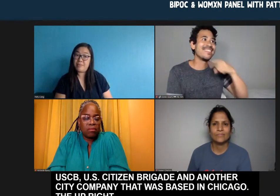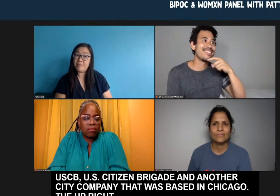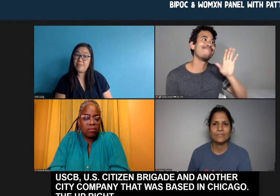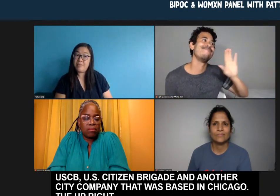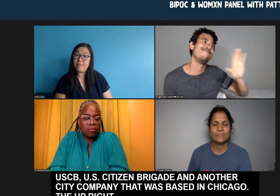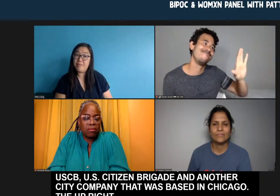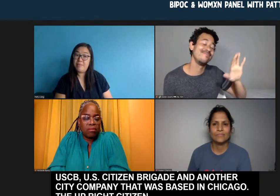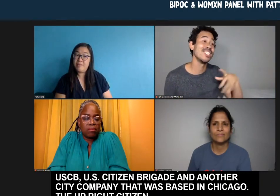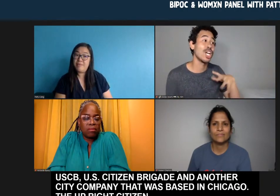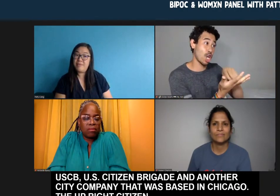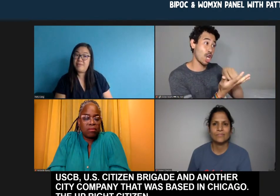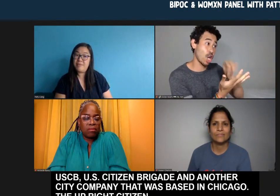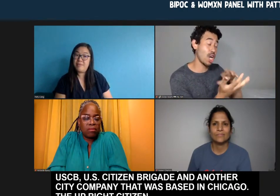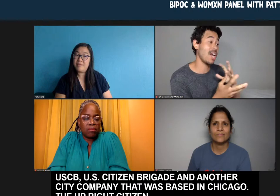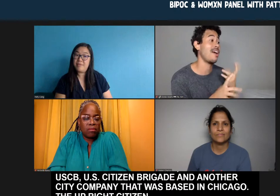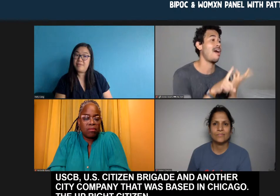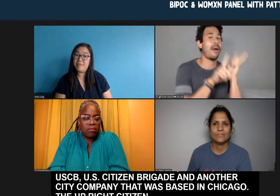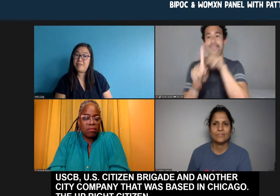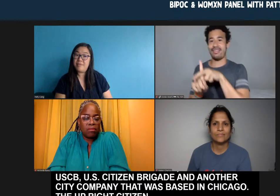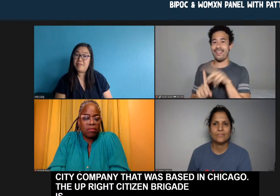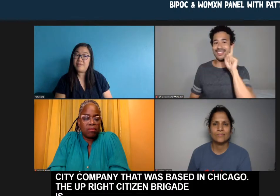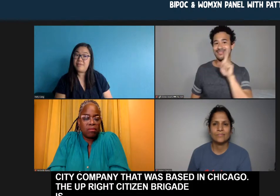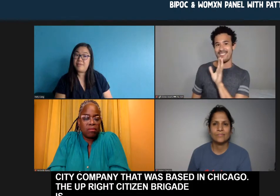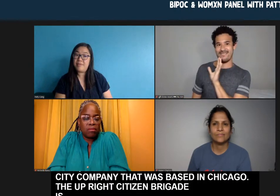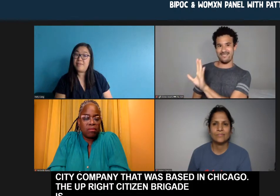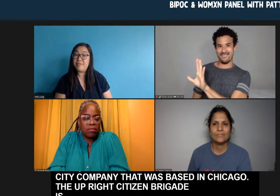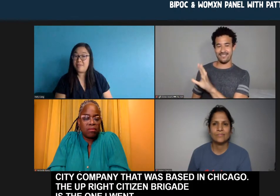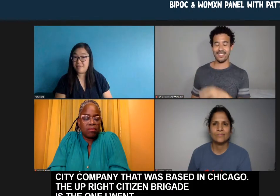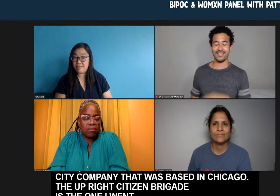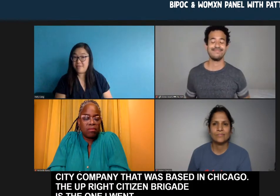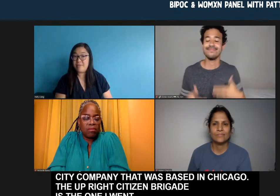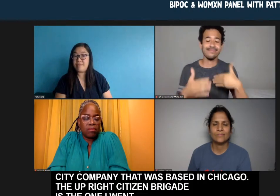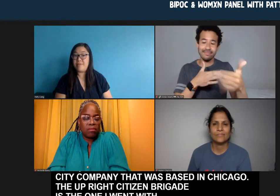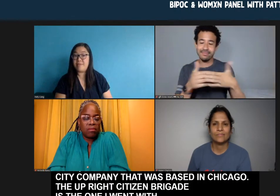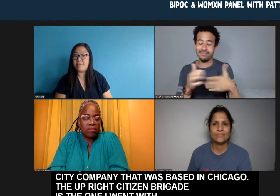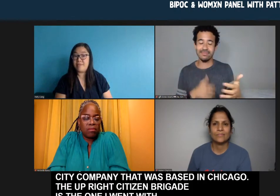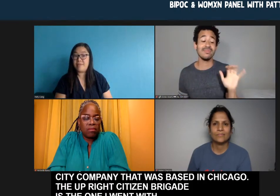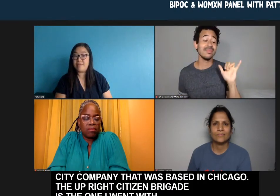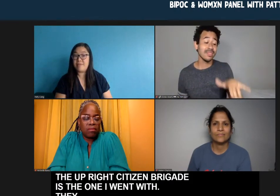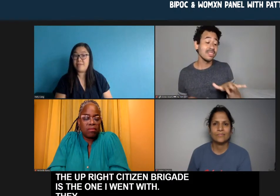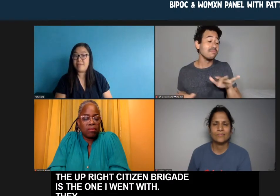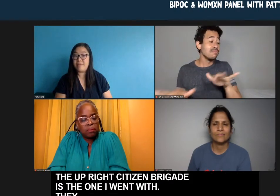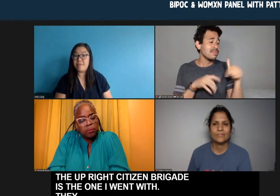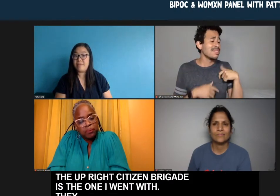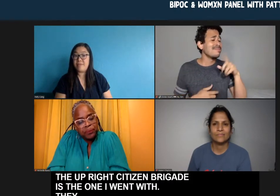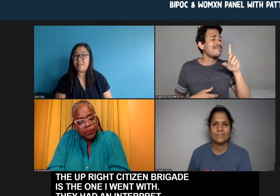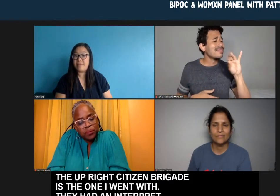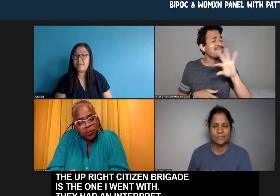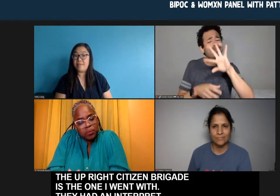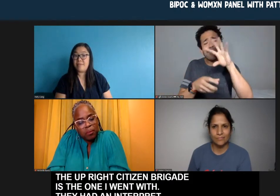had an interpreter, and I learned a lot from them, and then trying to apply that to my deaf